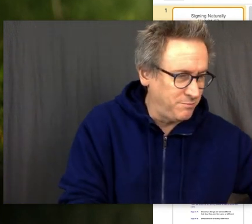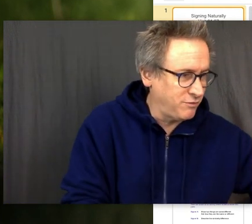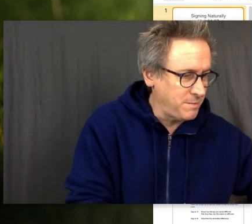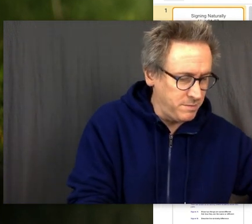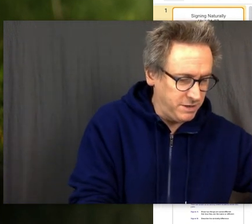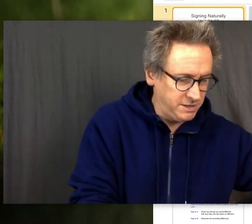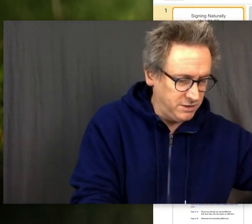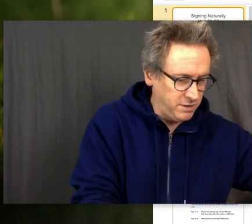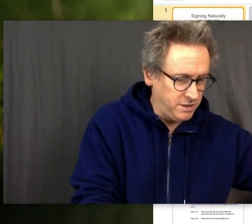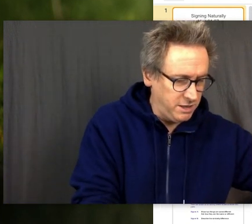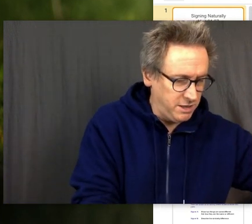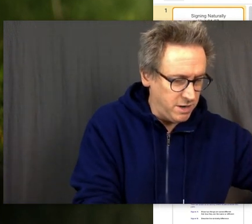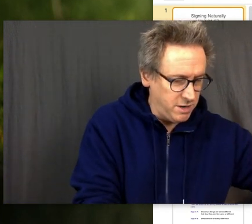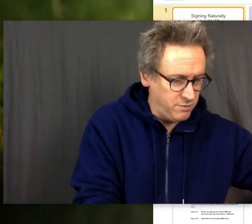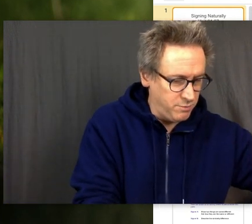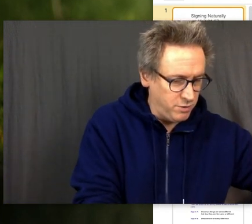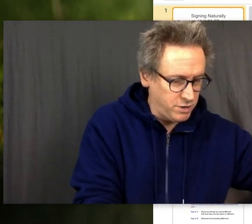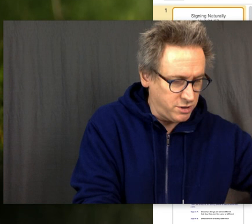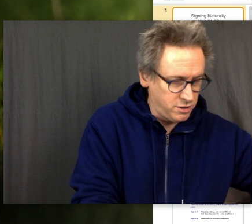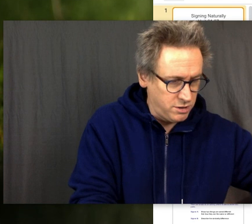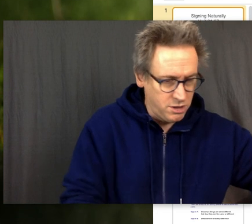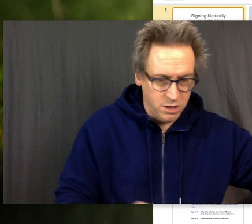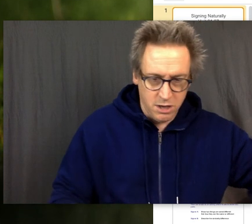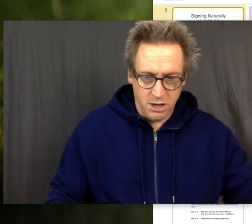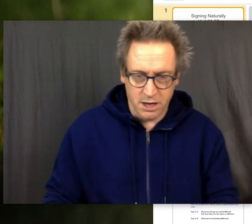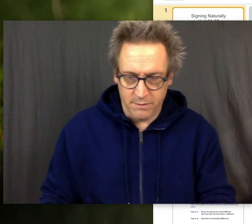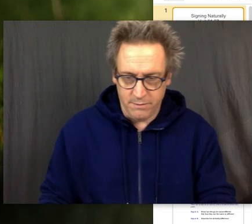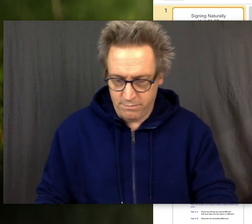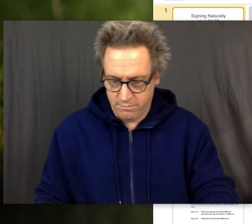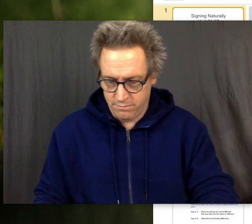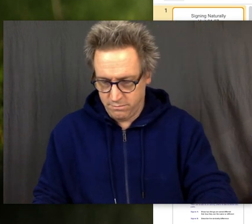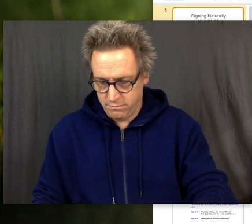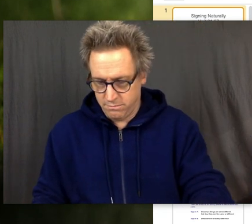have probably placed it within my other book.